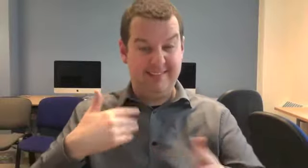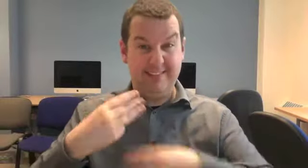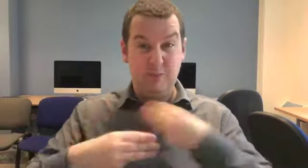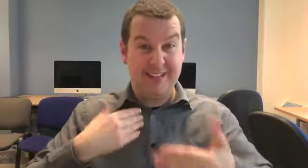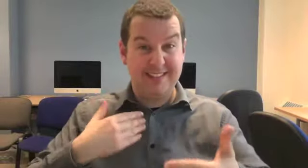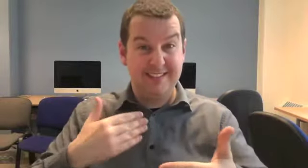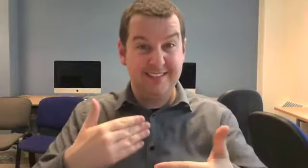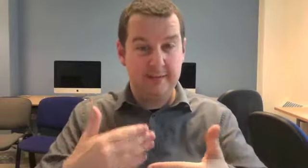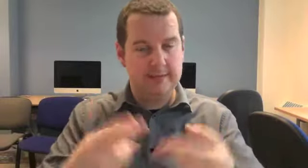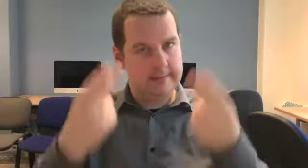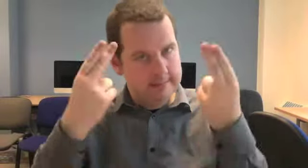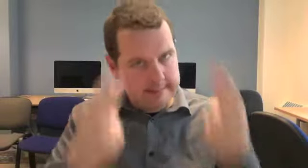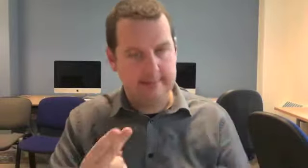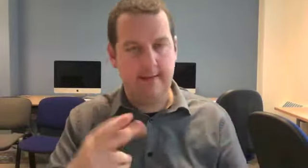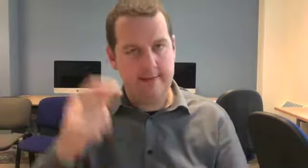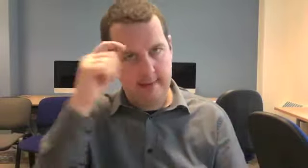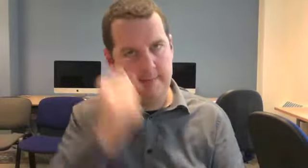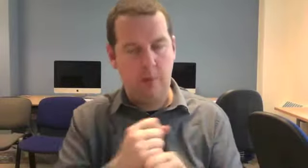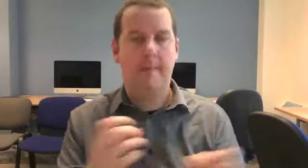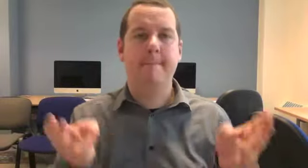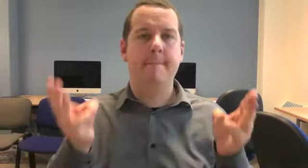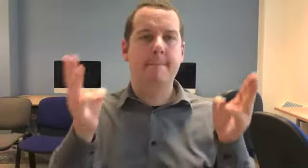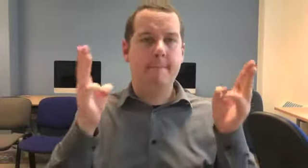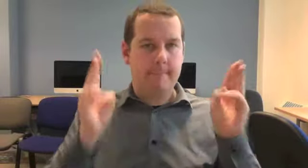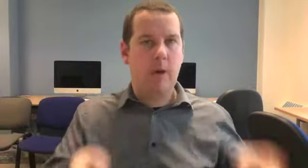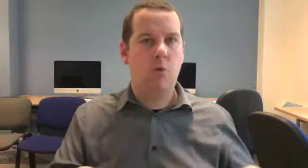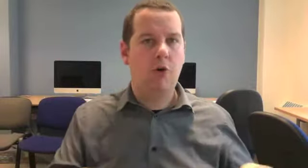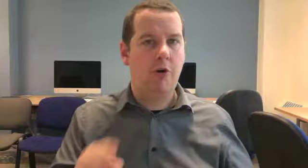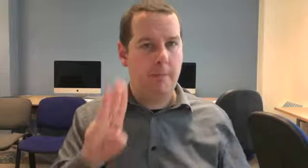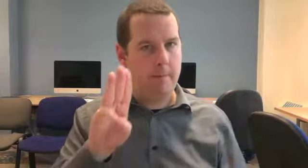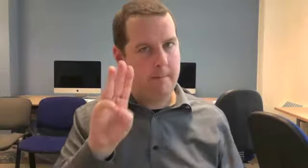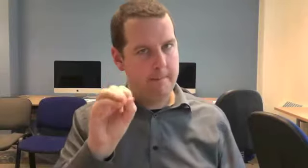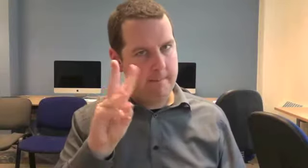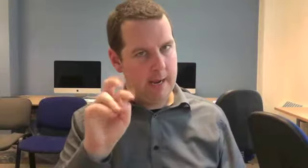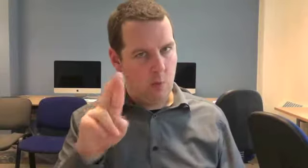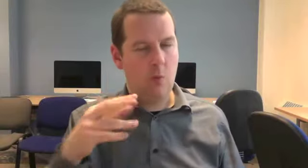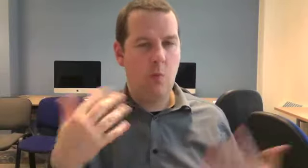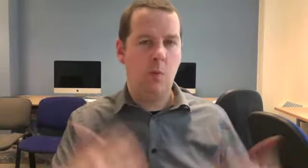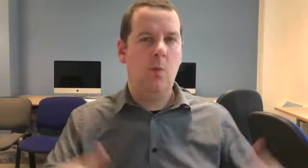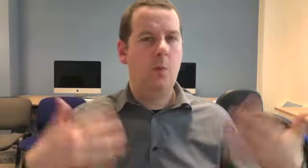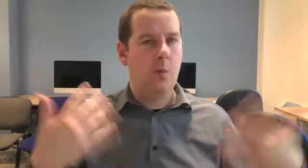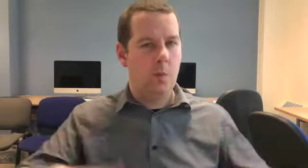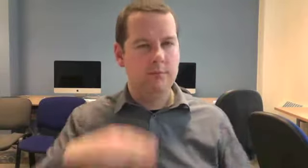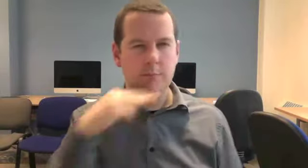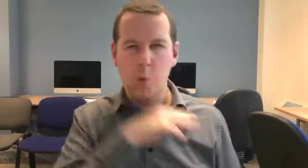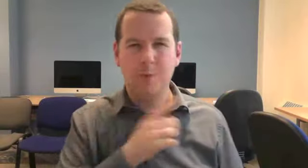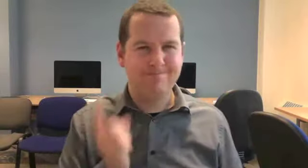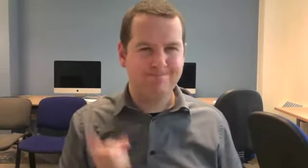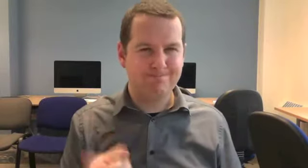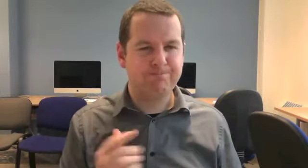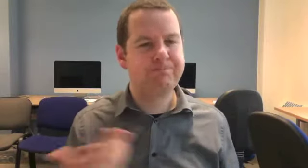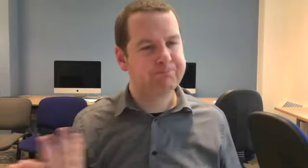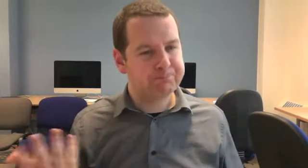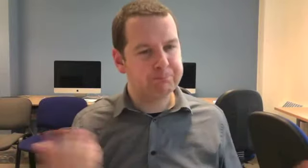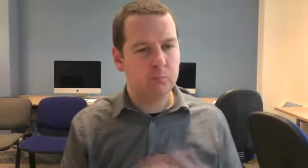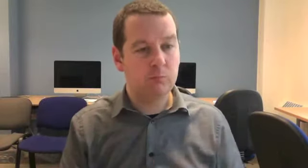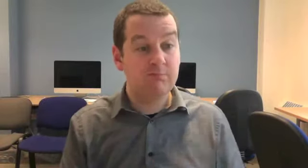thesis, I definitely have to think about power. This is going to be a hugely important topic for me to think